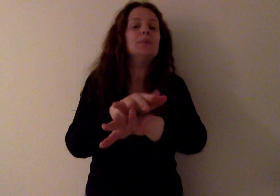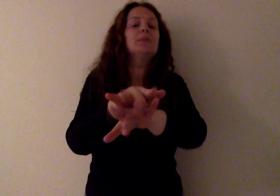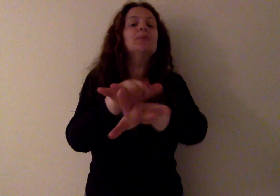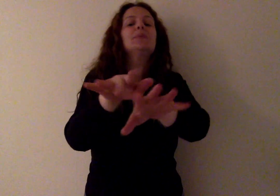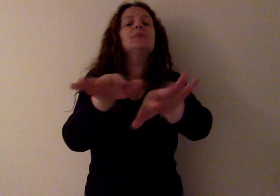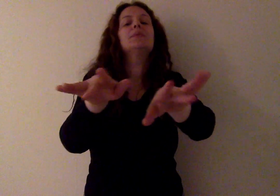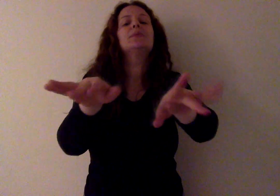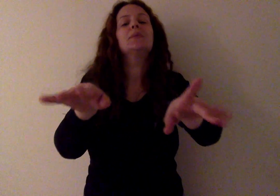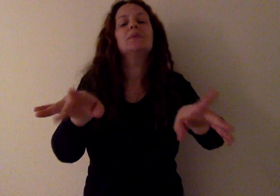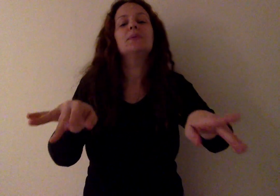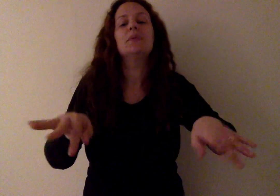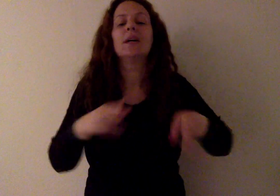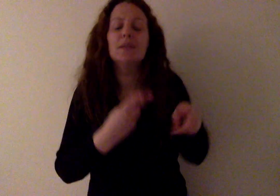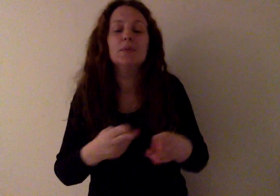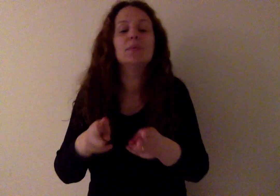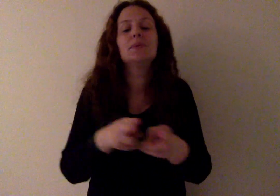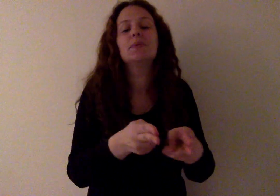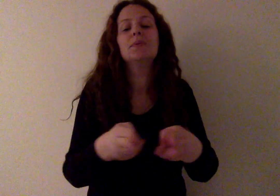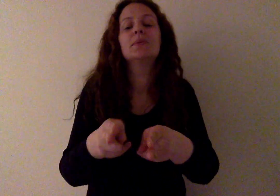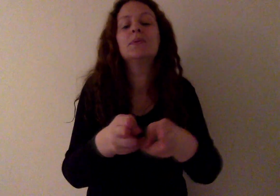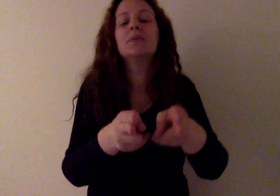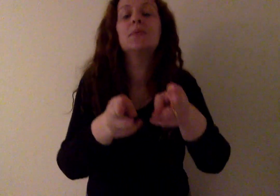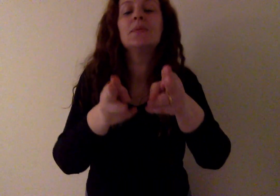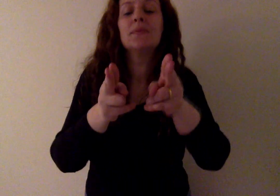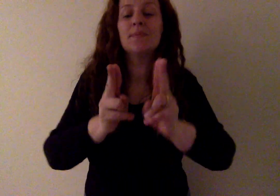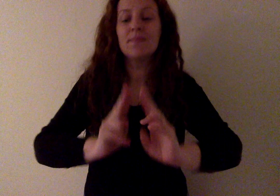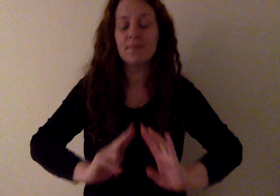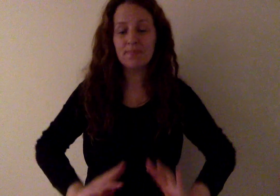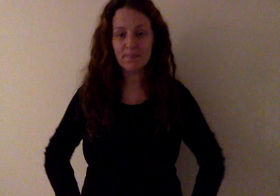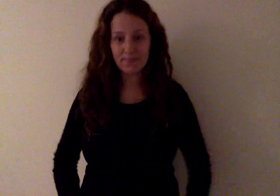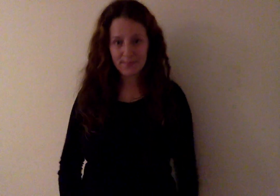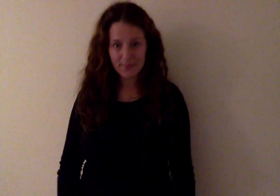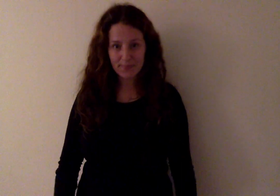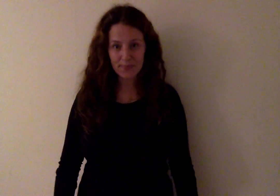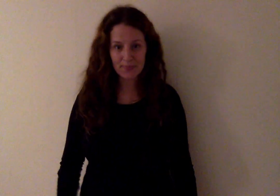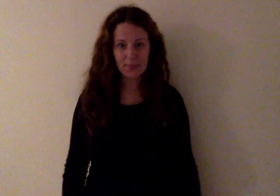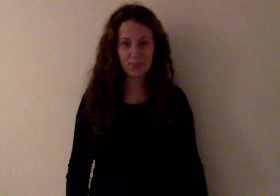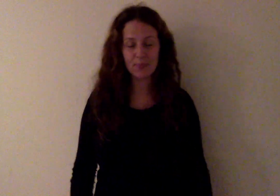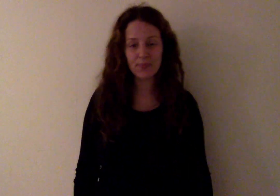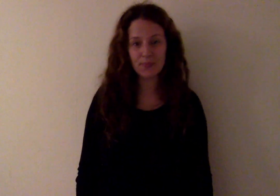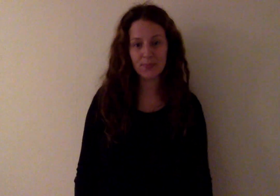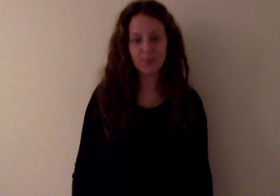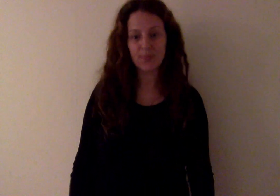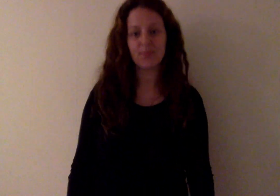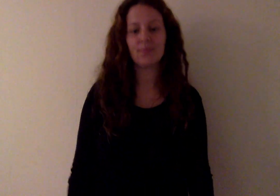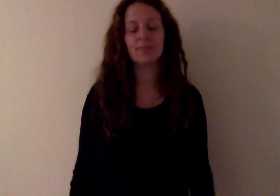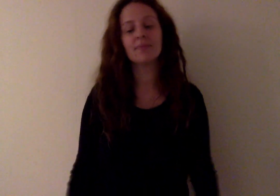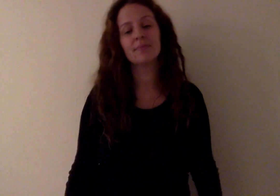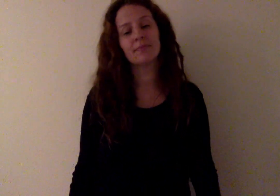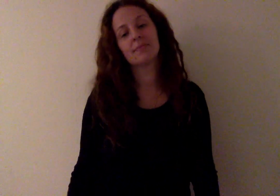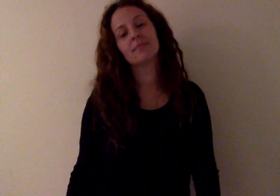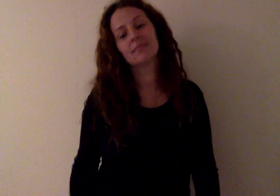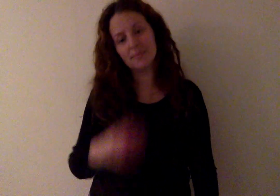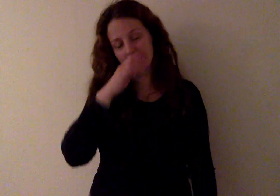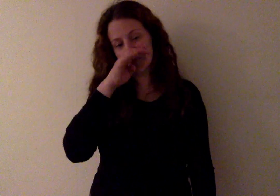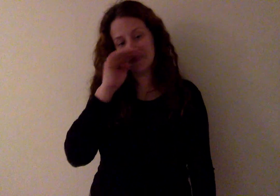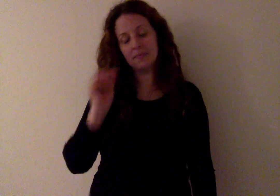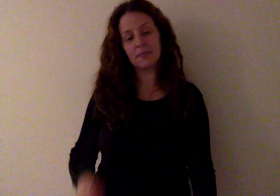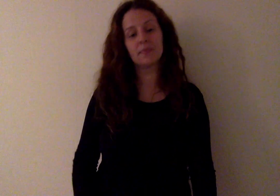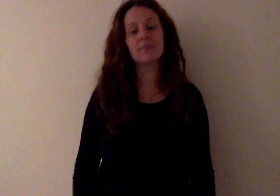held again. All was a shake and a shiver, glints and gleams and sparkles, rustle and